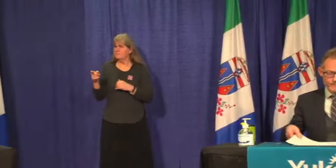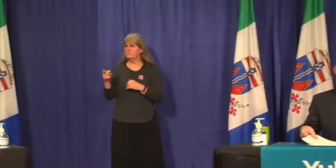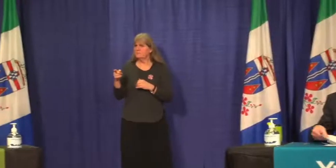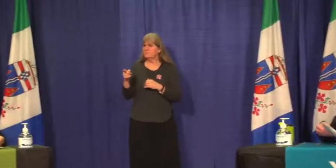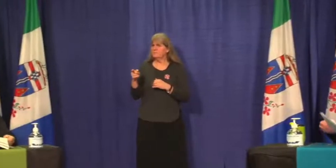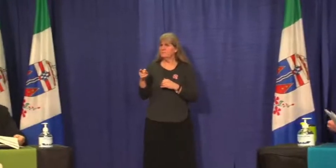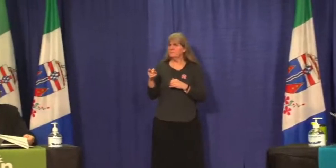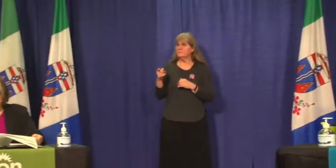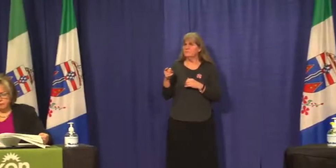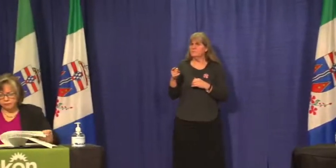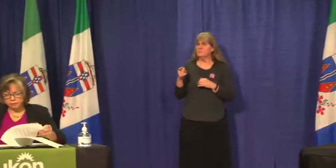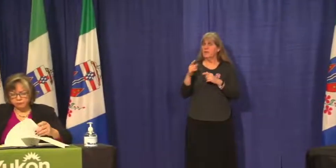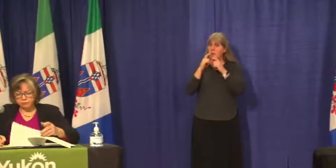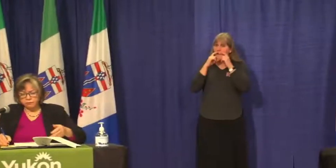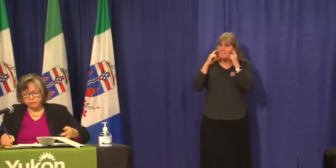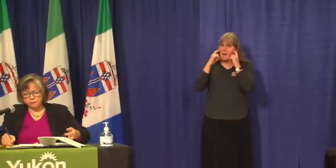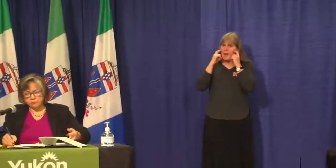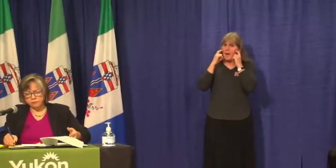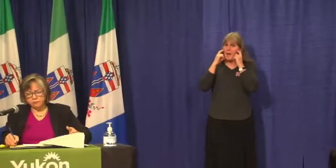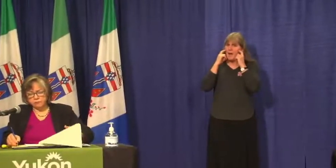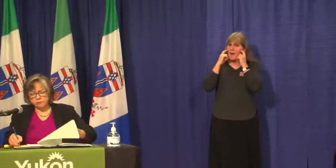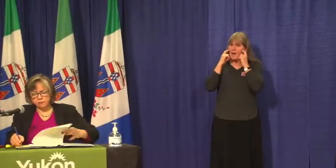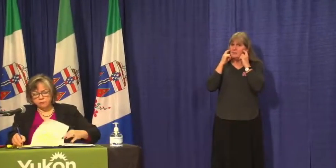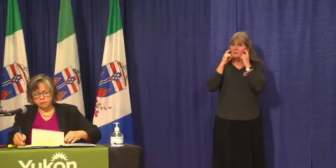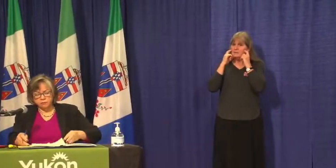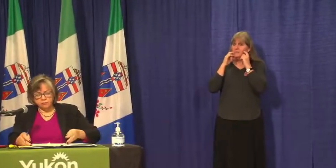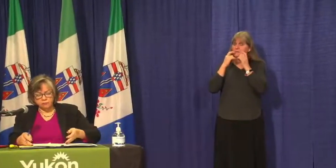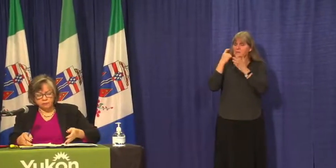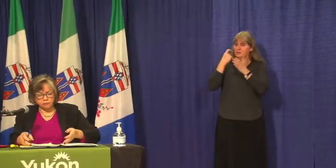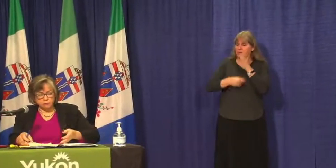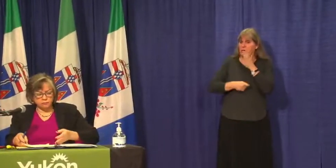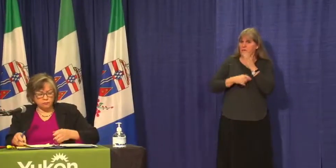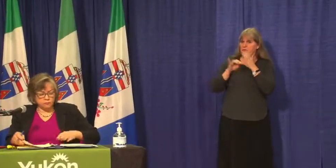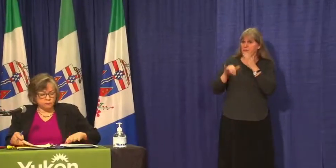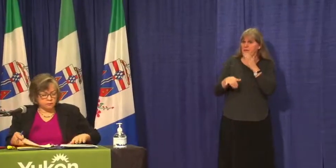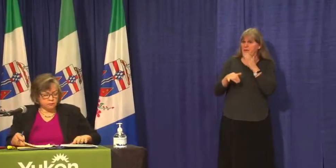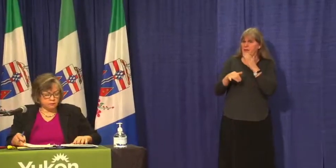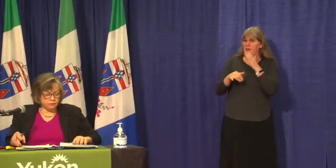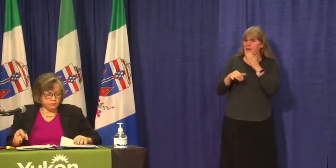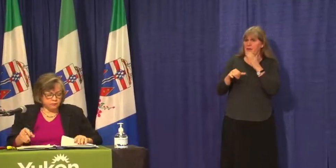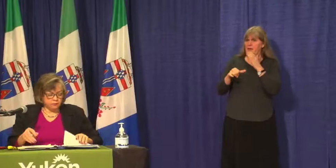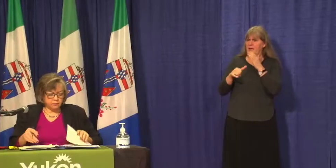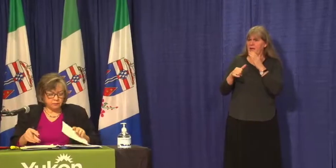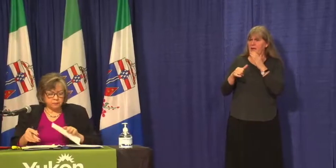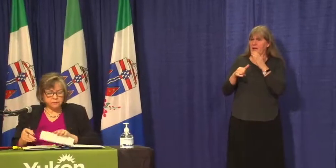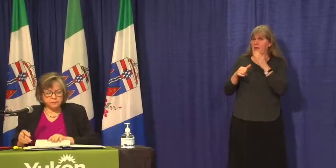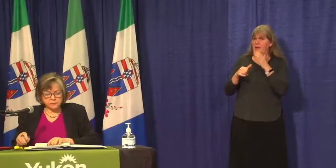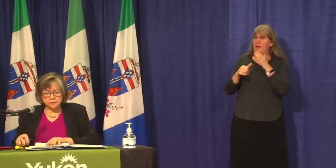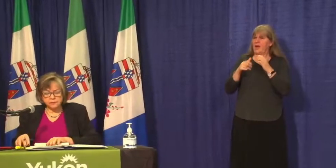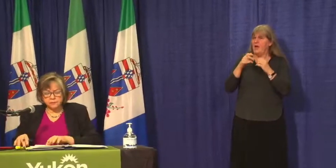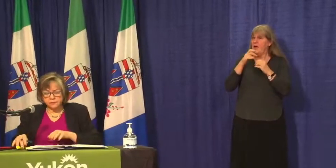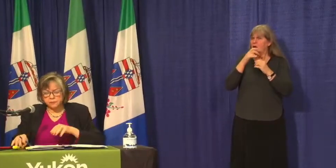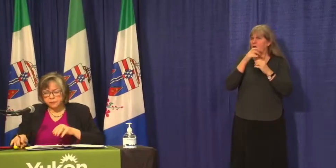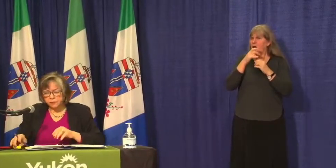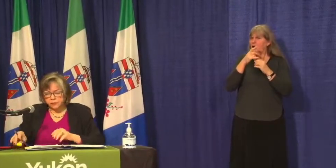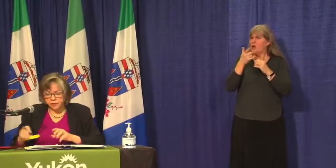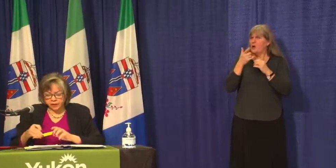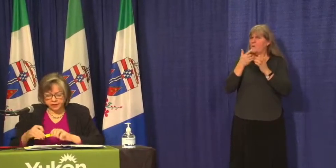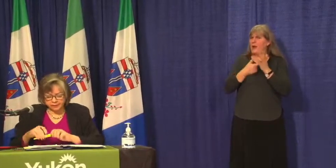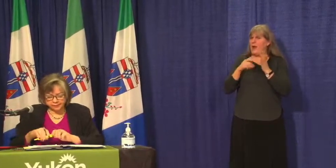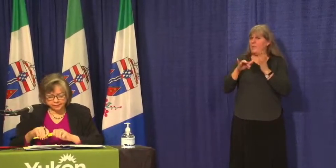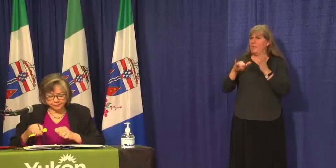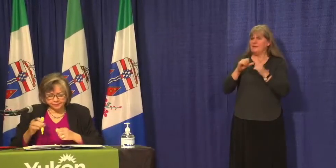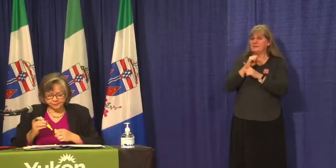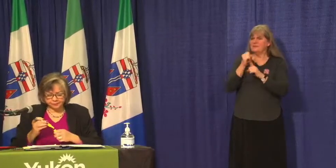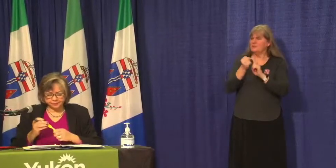charges laid in the mask incident. I know sort of the line has been that education will come before enforcement. What was it in this